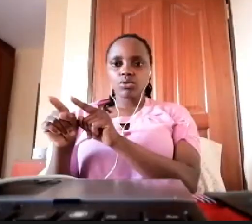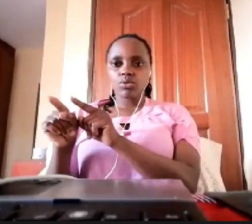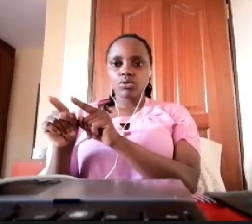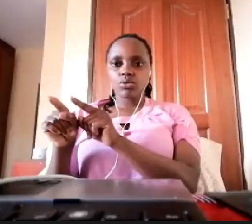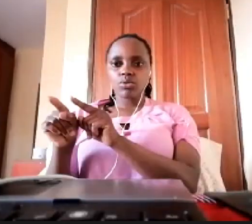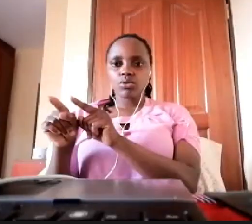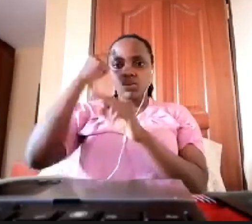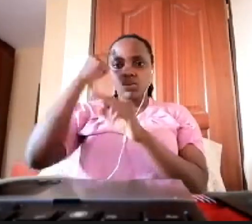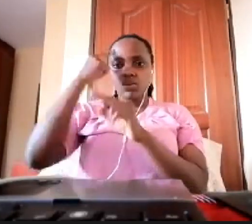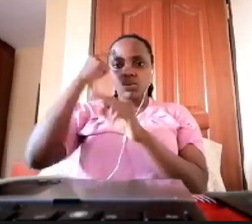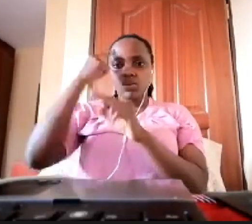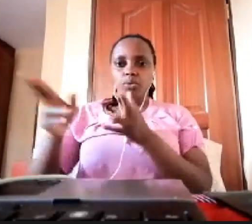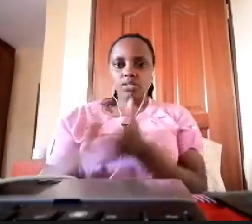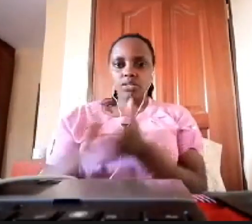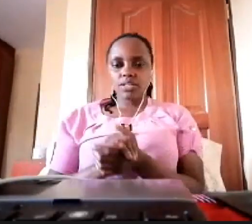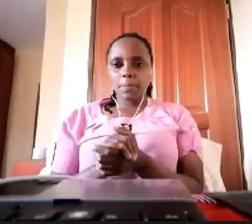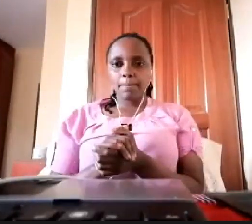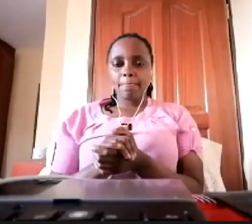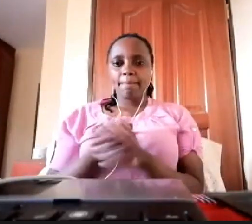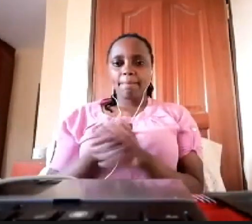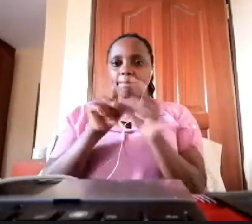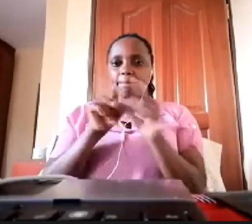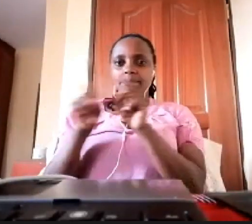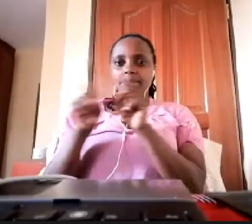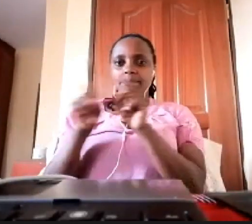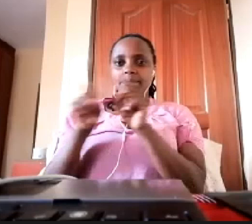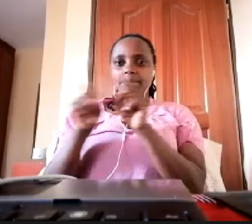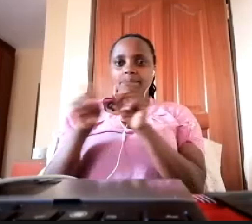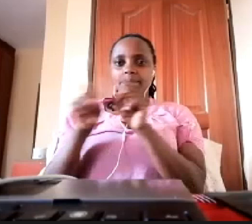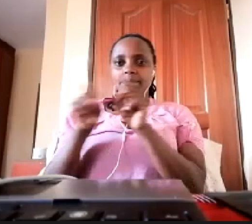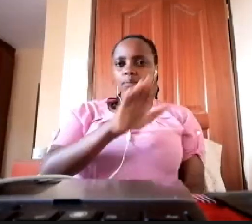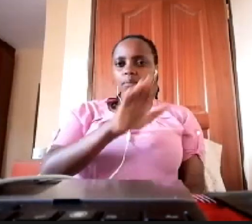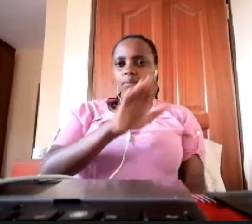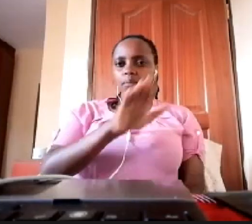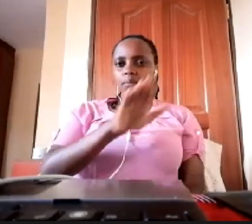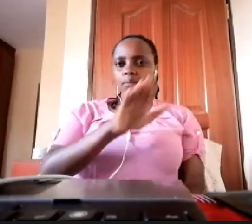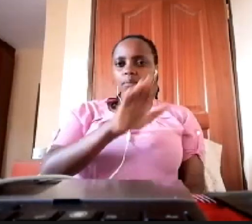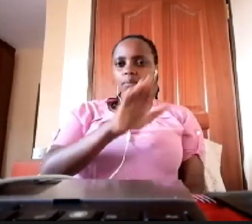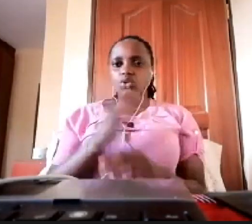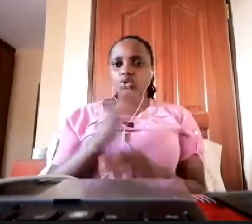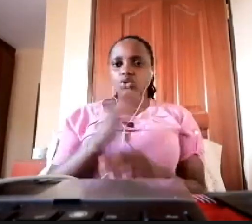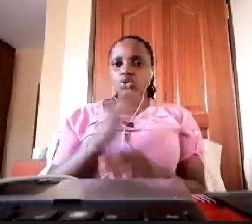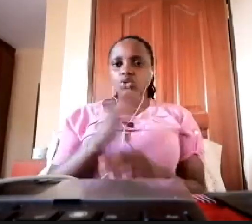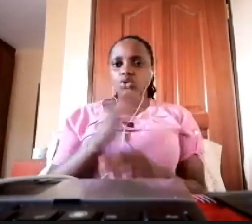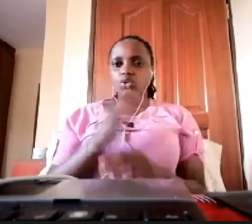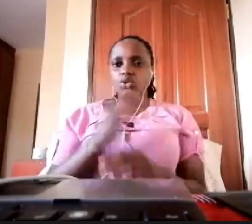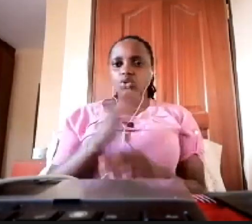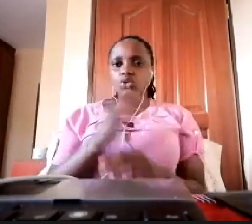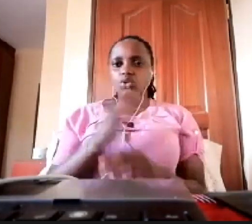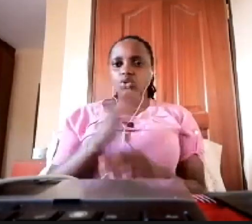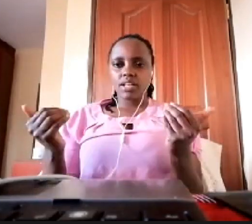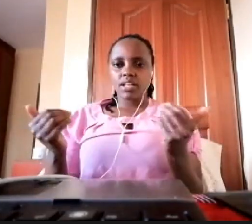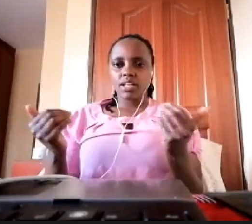for reporting. Now, we also engaged the National Assembly Select Committee on Children.